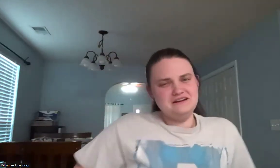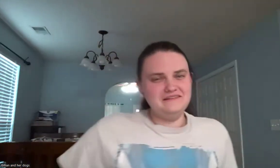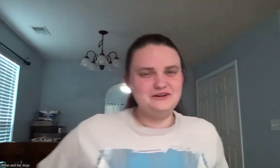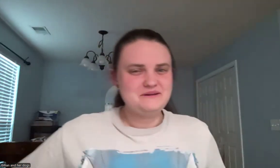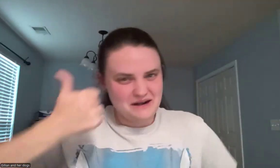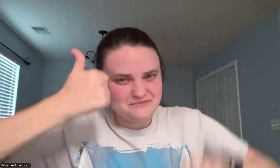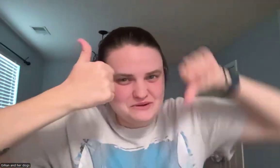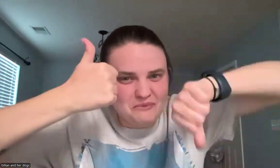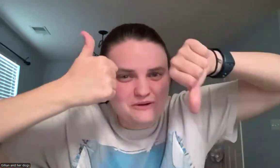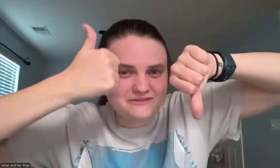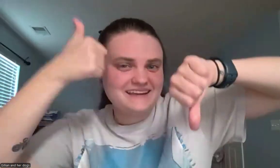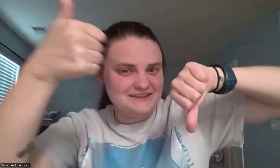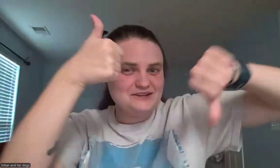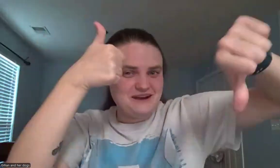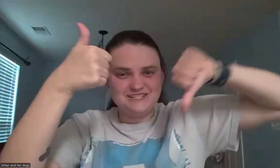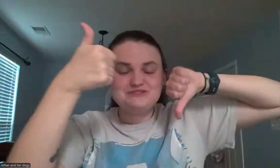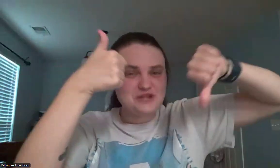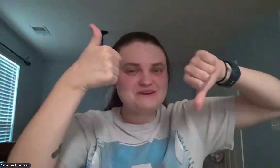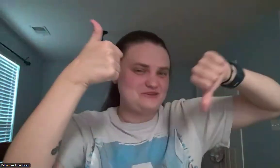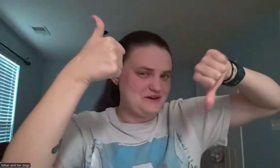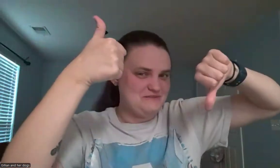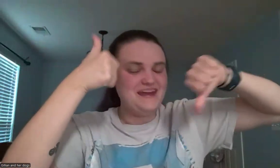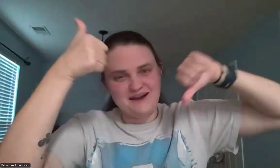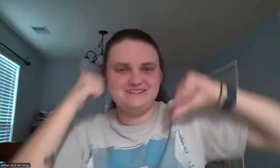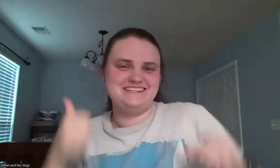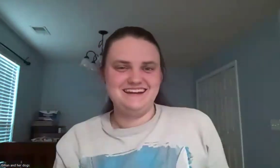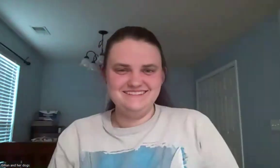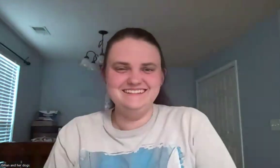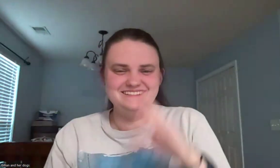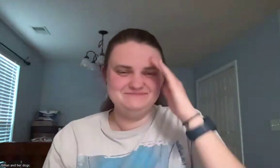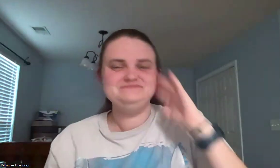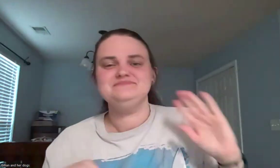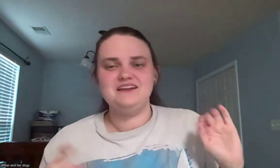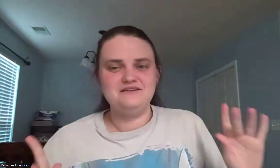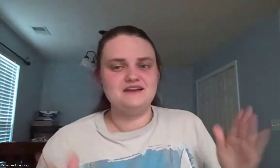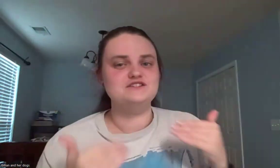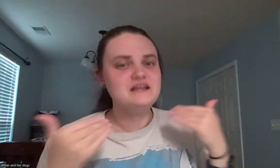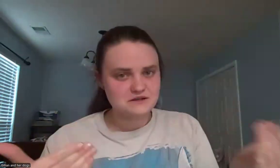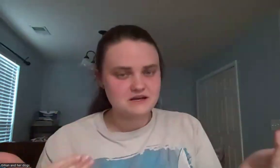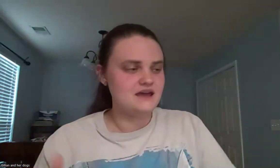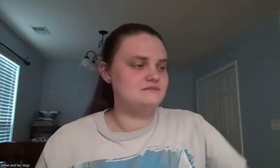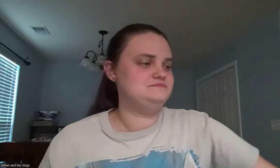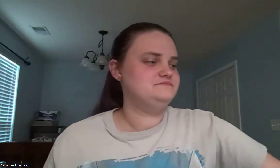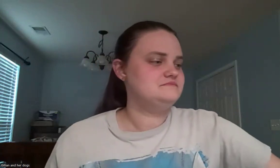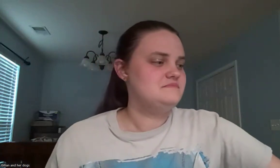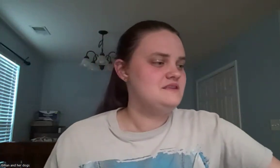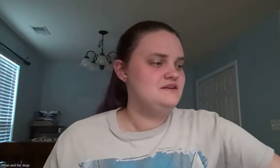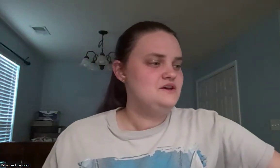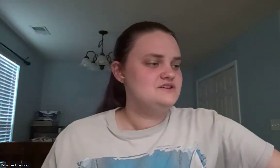little bit, but I'm doing more of like giving you guys, you show me your thumb and I will decide. Okay, so let's go on ahead. So